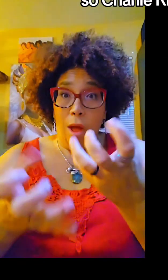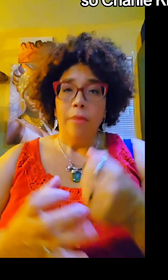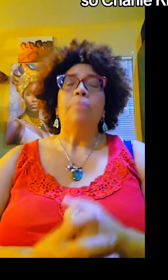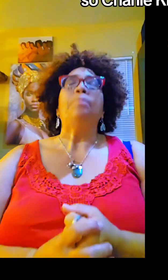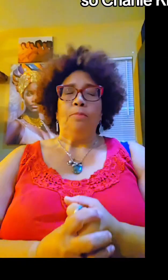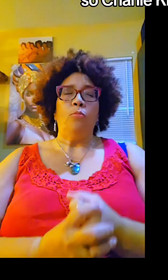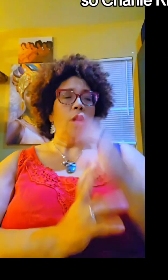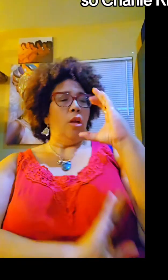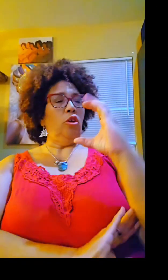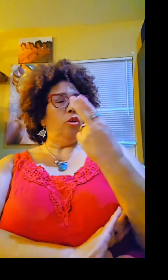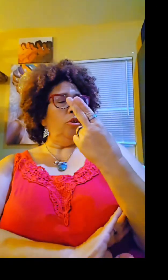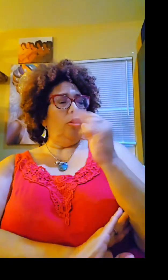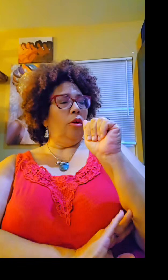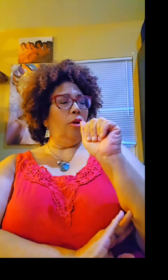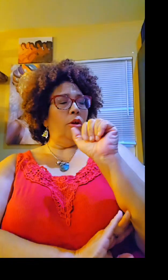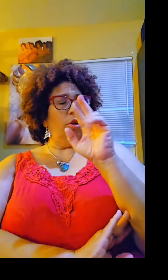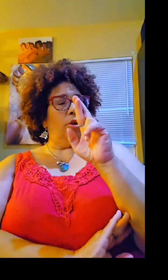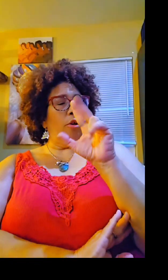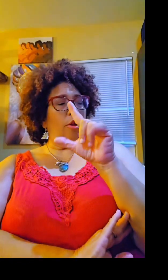So Charlie Kirk,